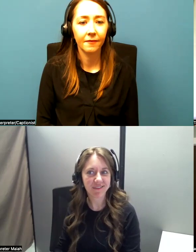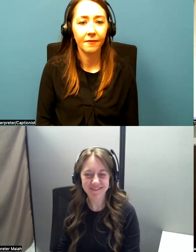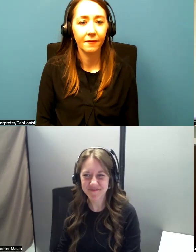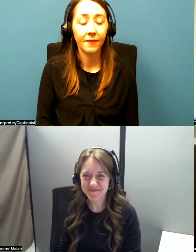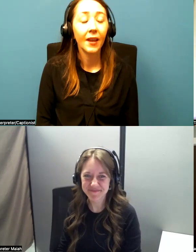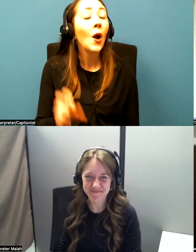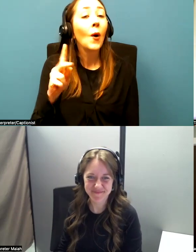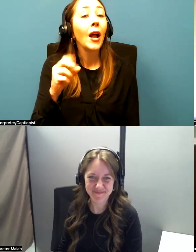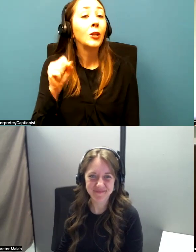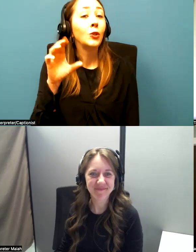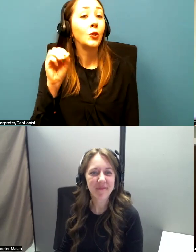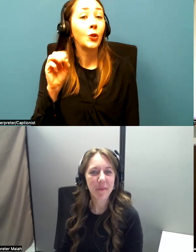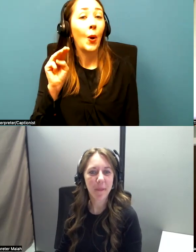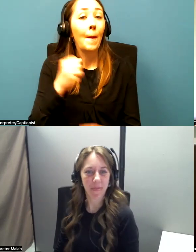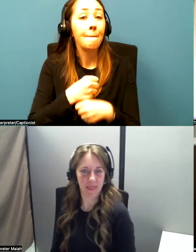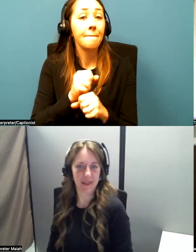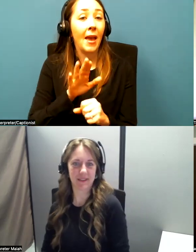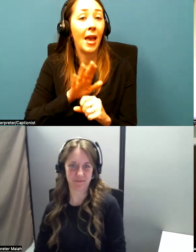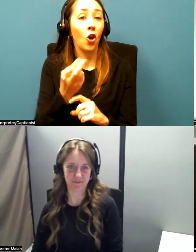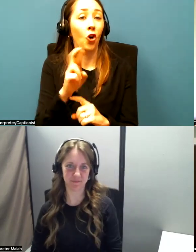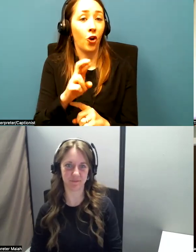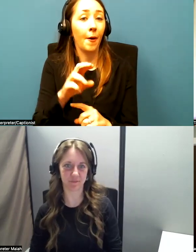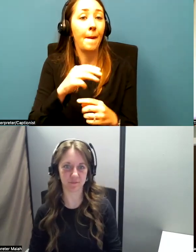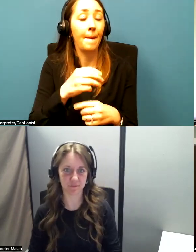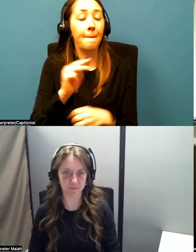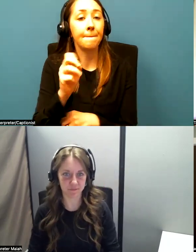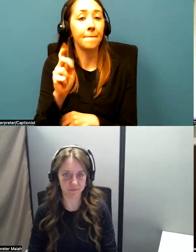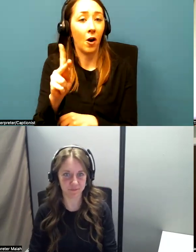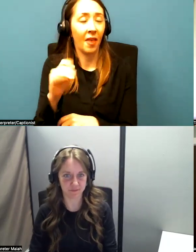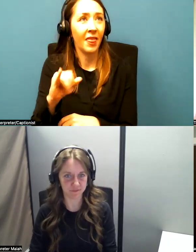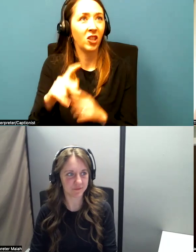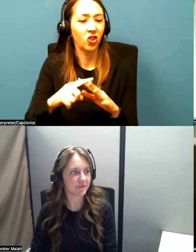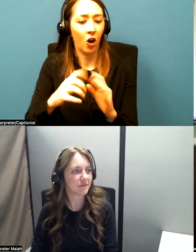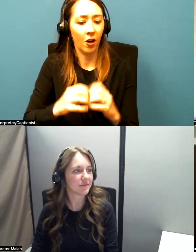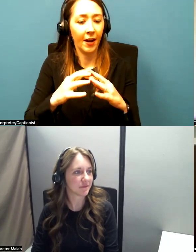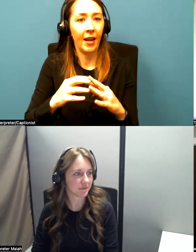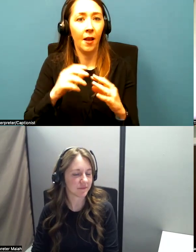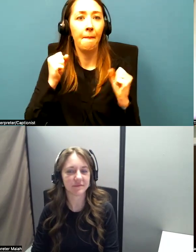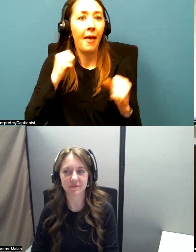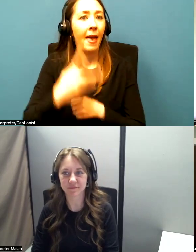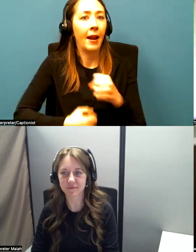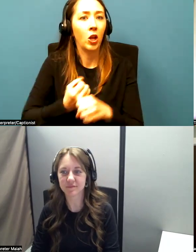Okay, so make her mark. So yes, this started years and years and years ago.